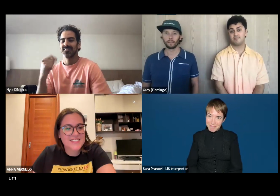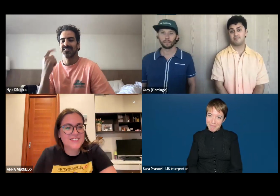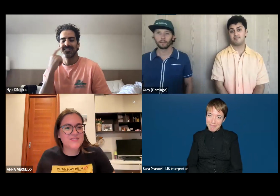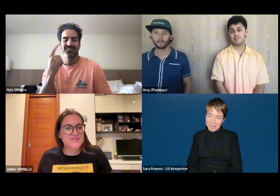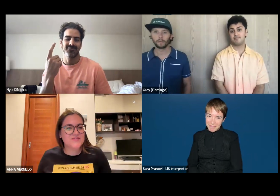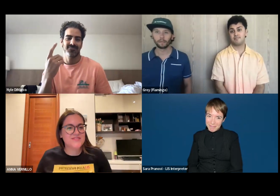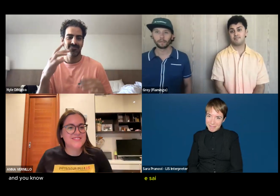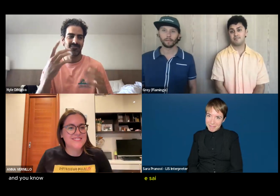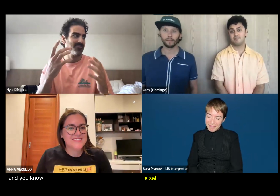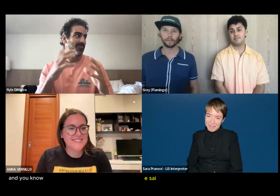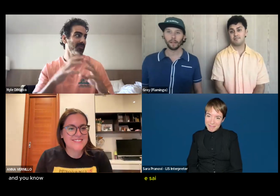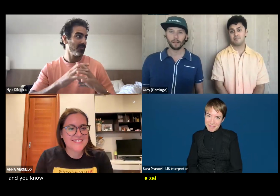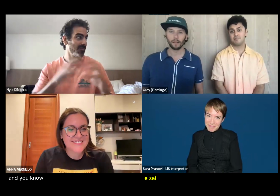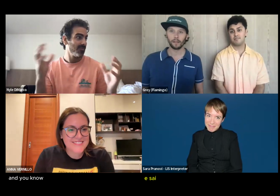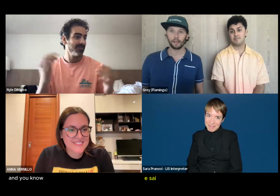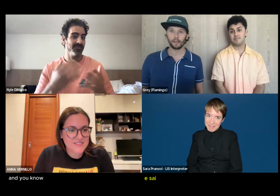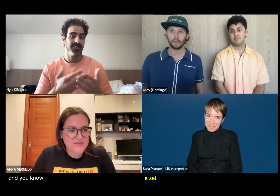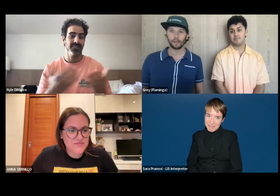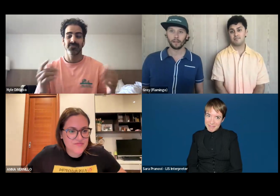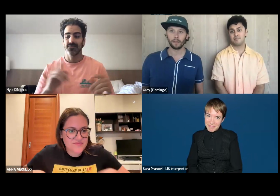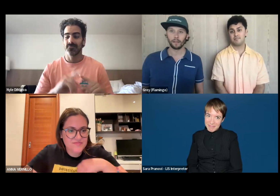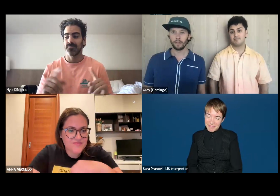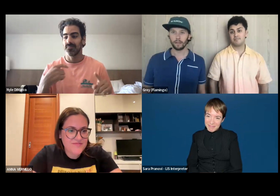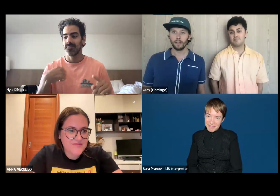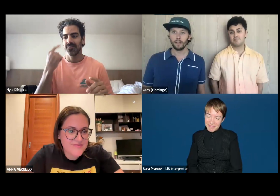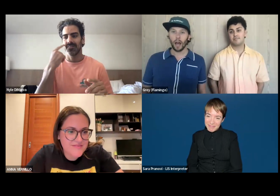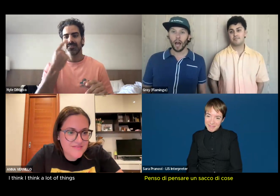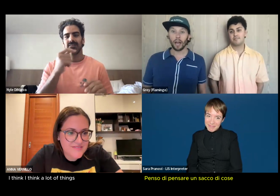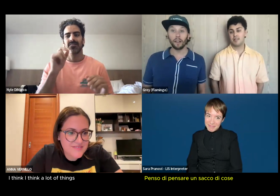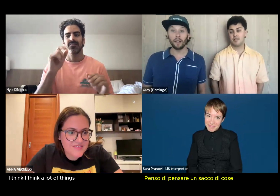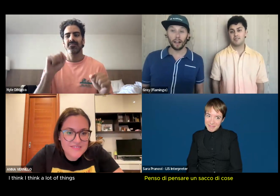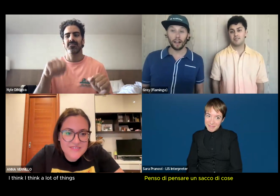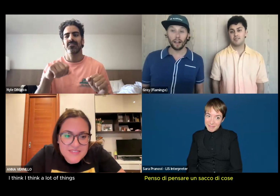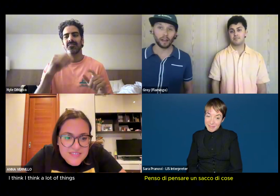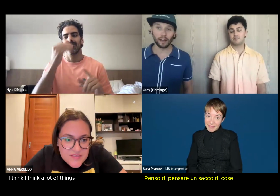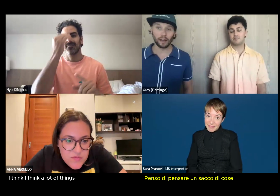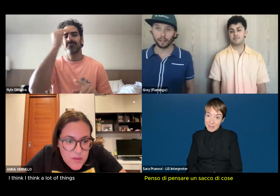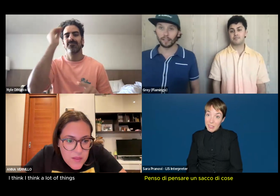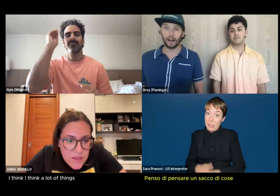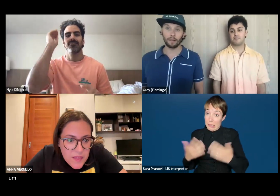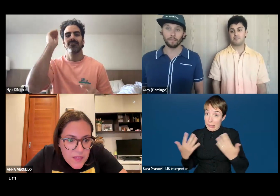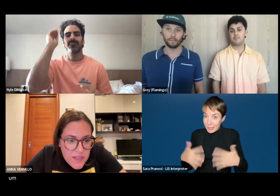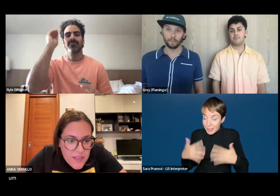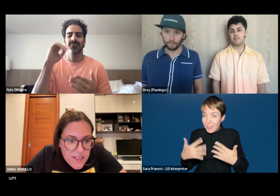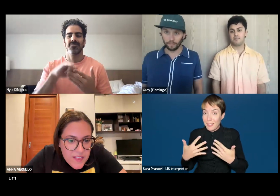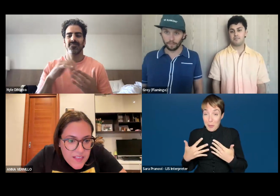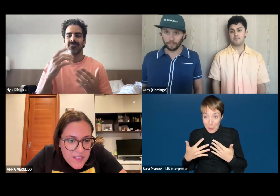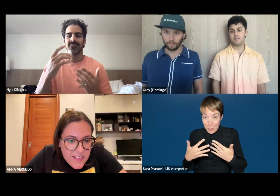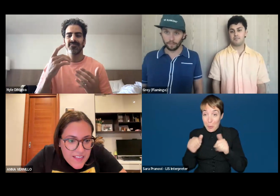Um, and in that moment, we really found I think a lot of things.